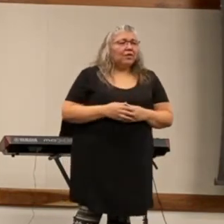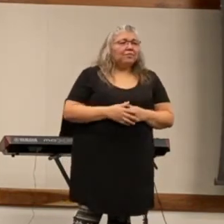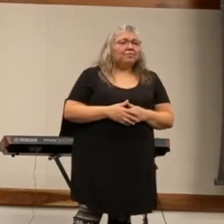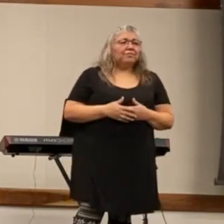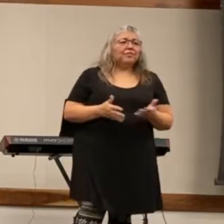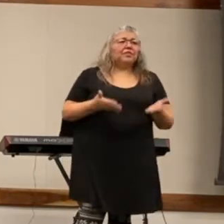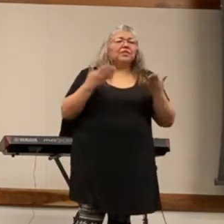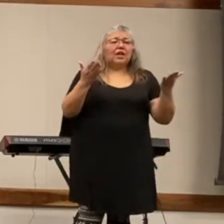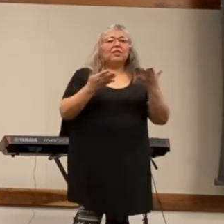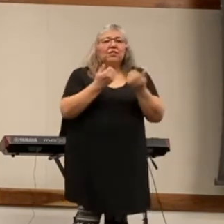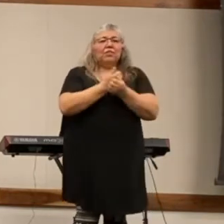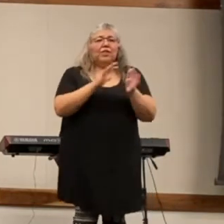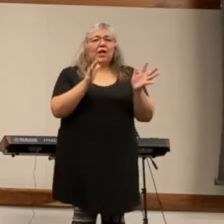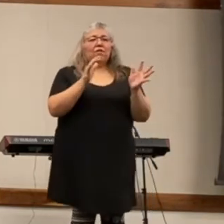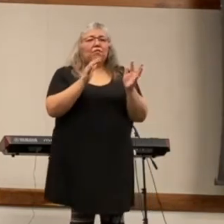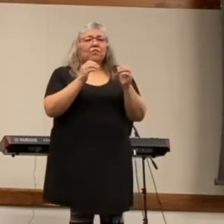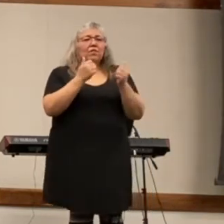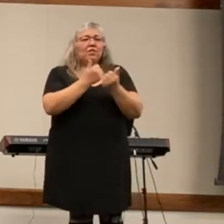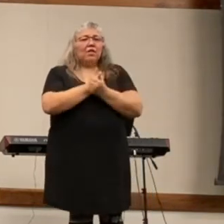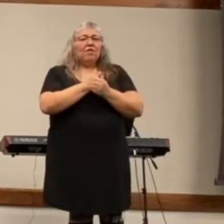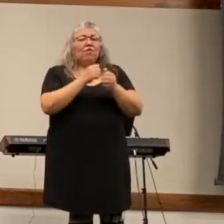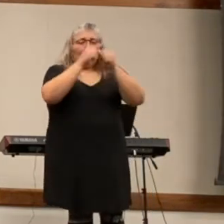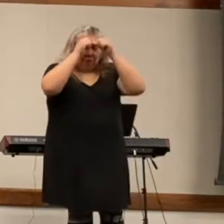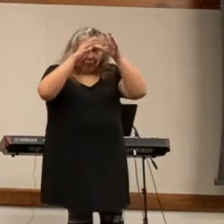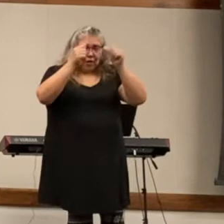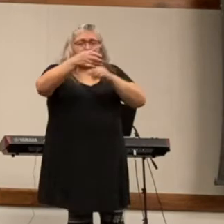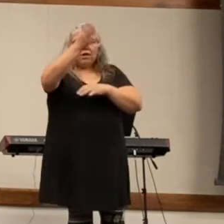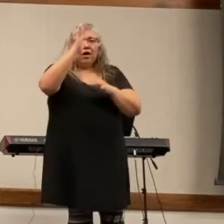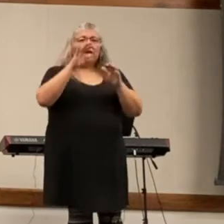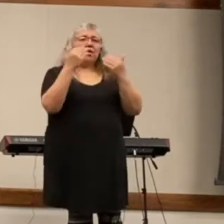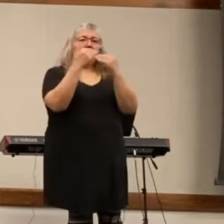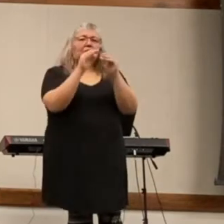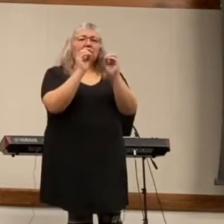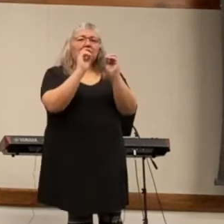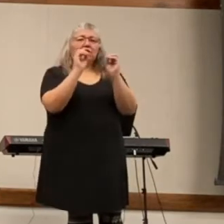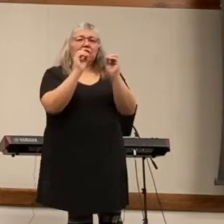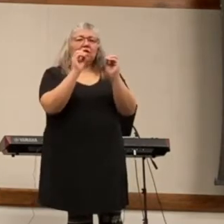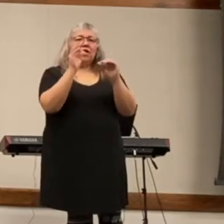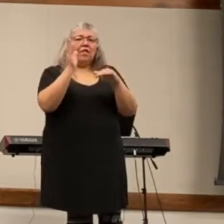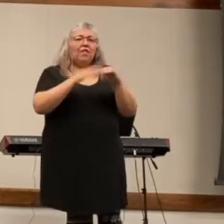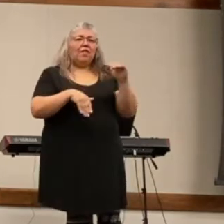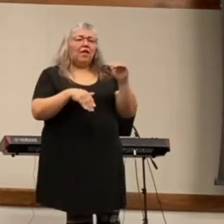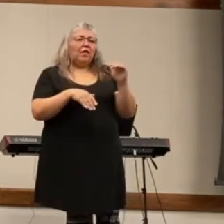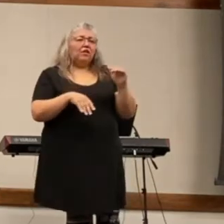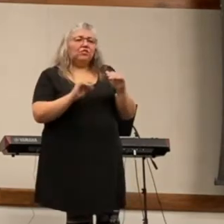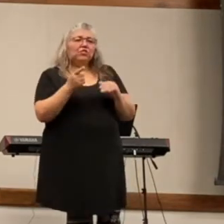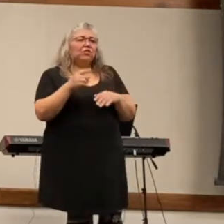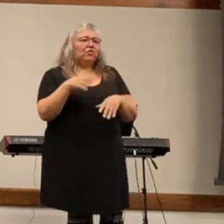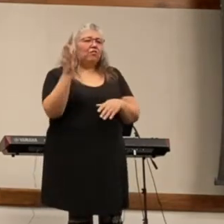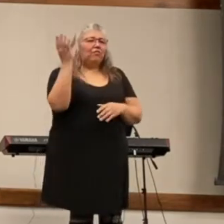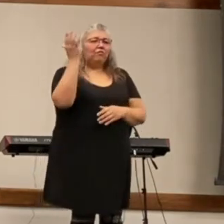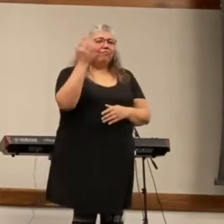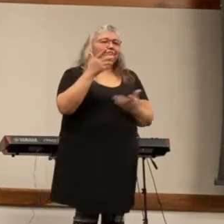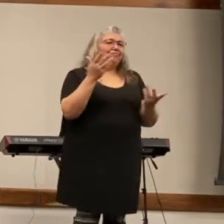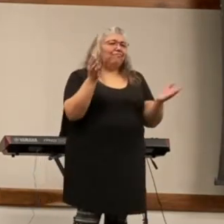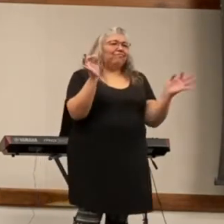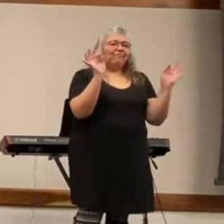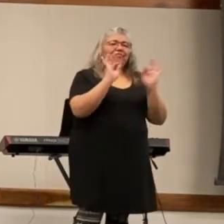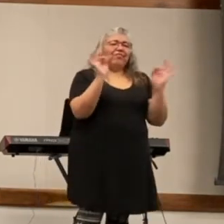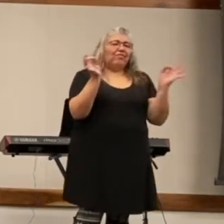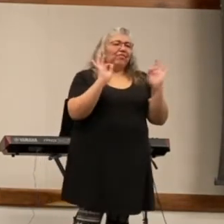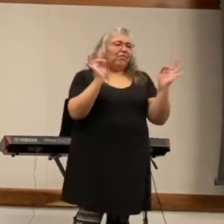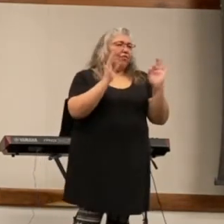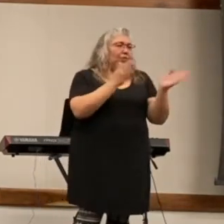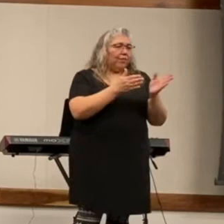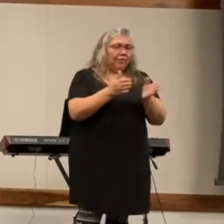tithing without love for or obedience to God amounts to nothing more than a meaningless ritual. Meaningless